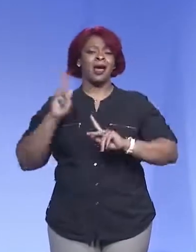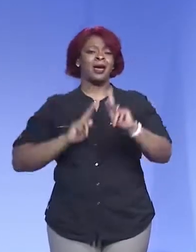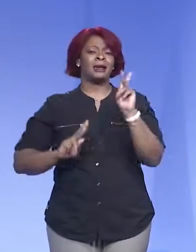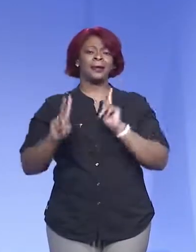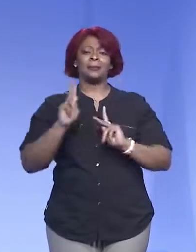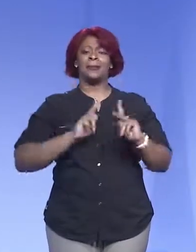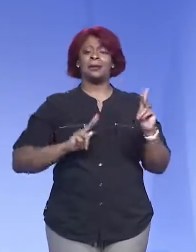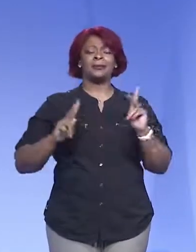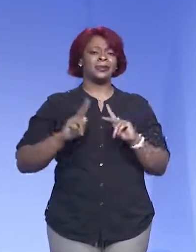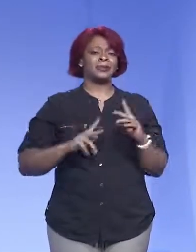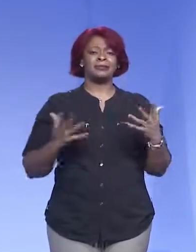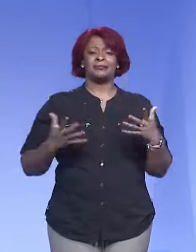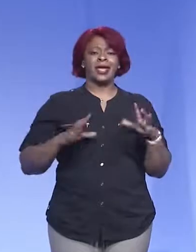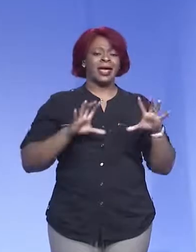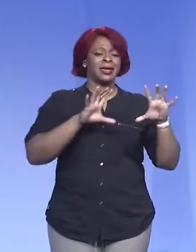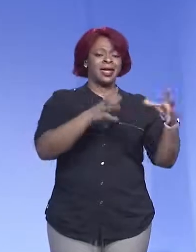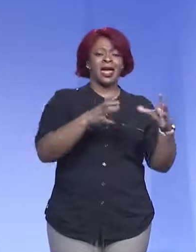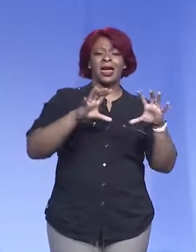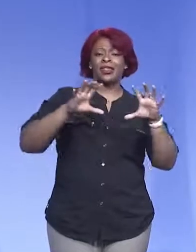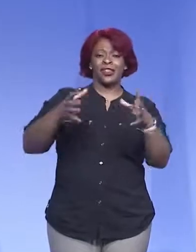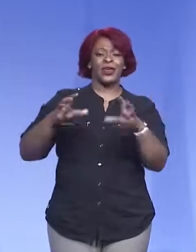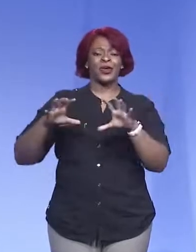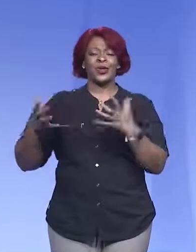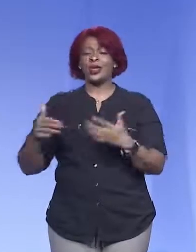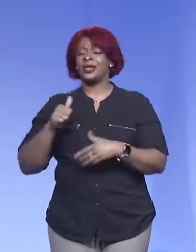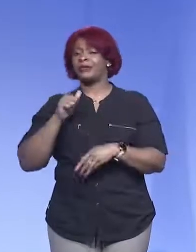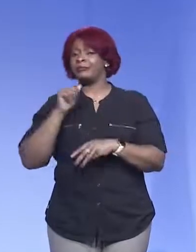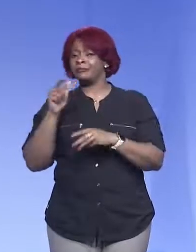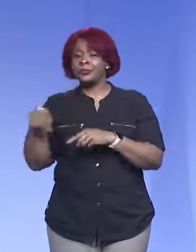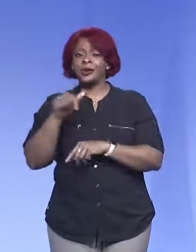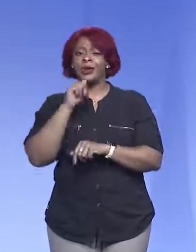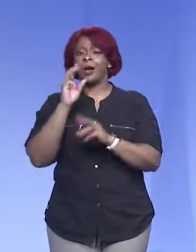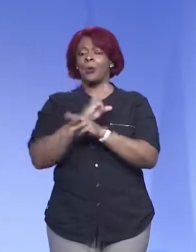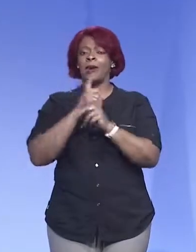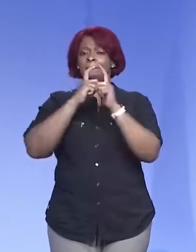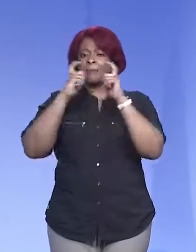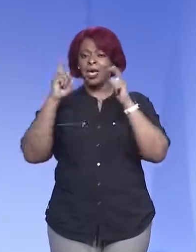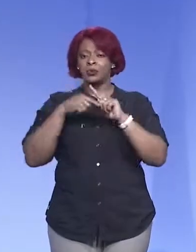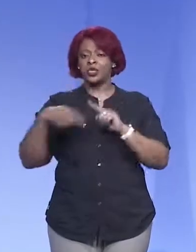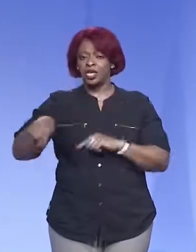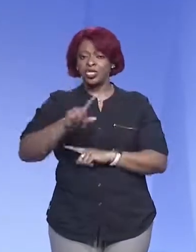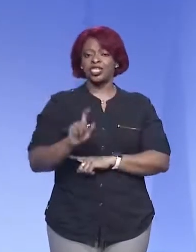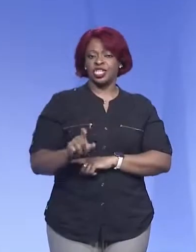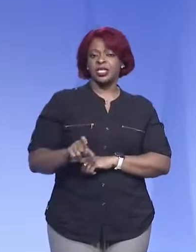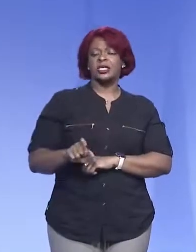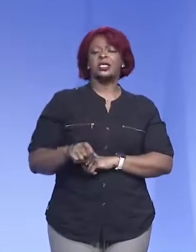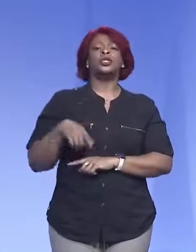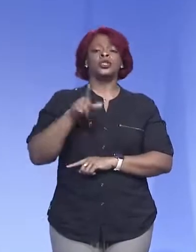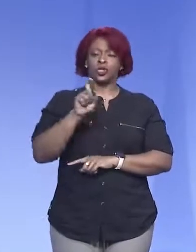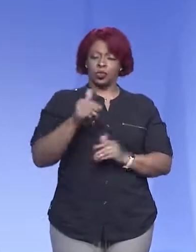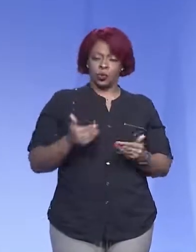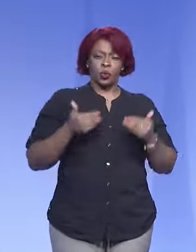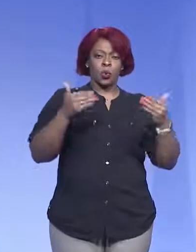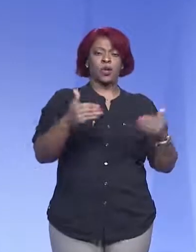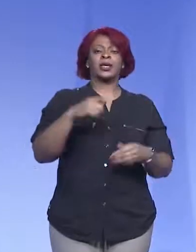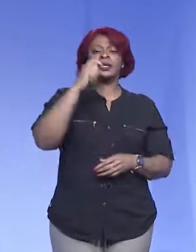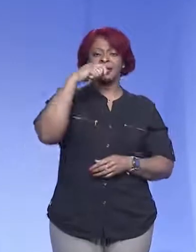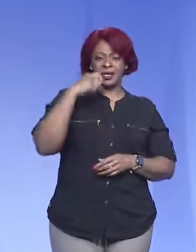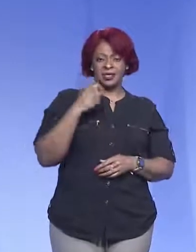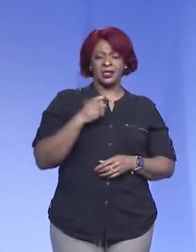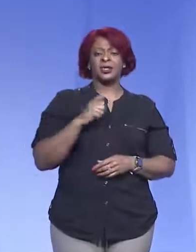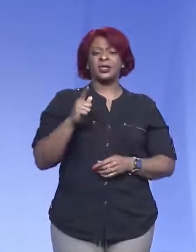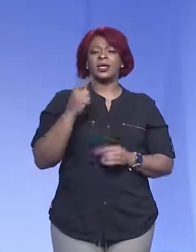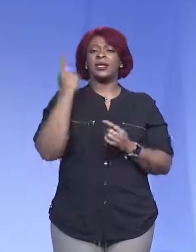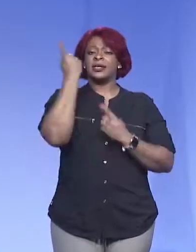people have gathered, not necessarily wearing masks as they ought, you should get tested. You can